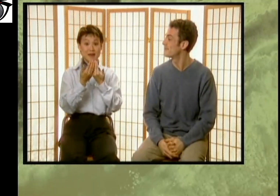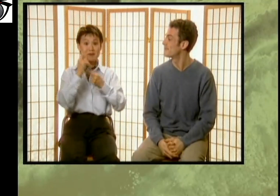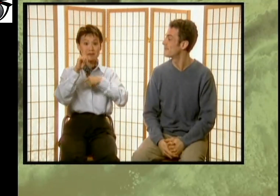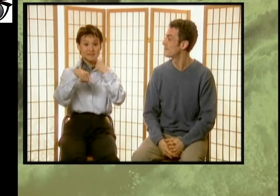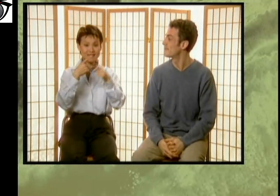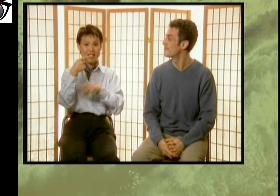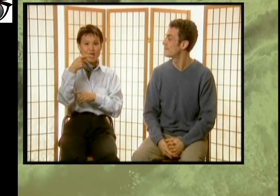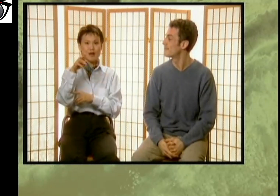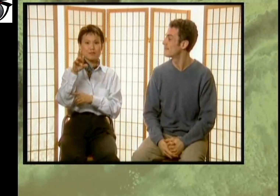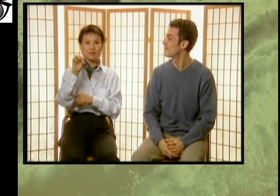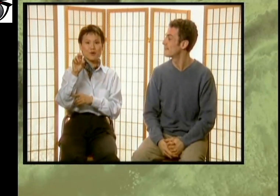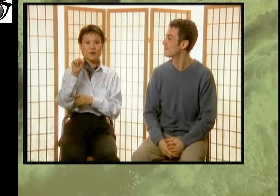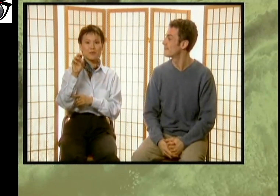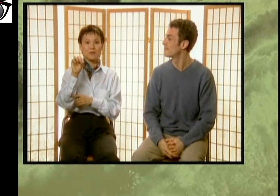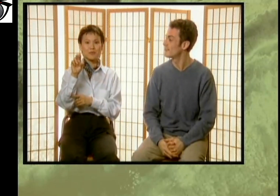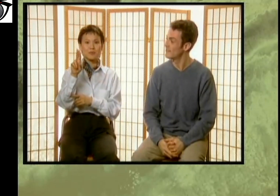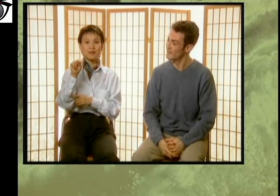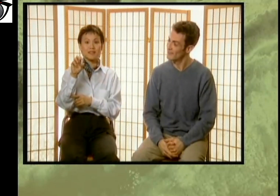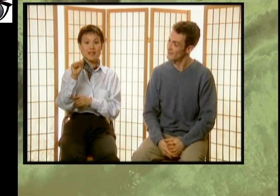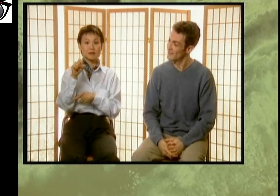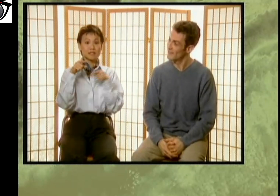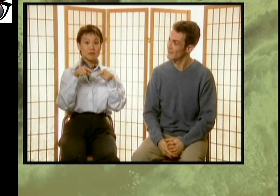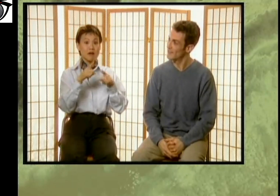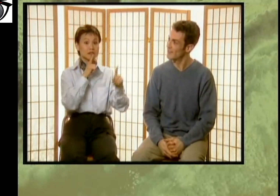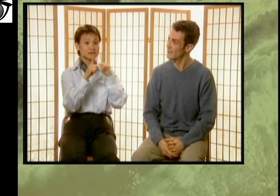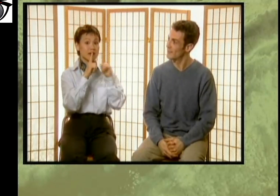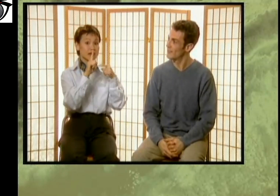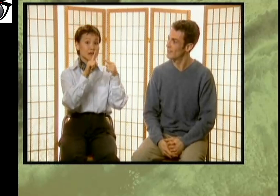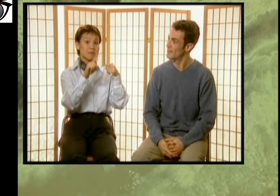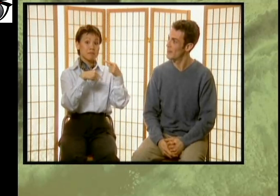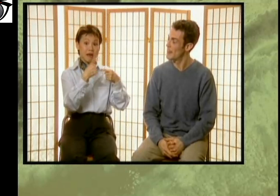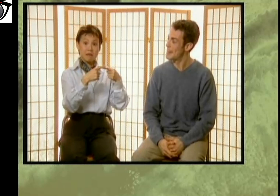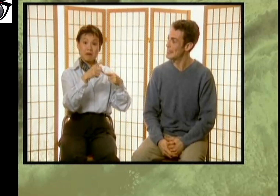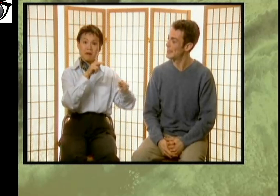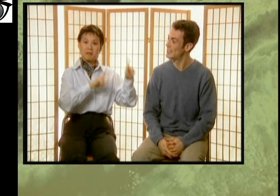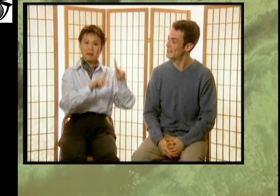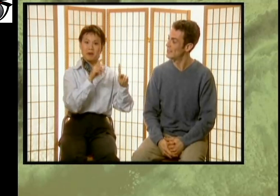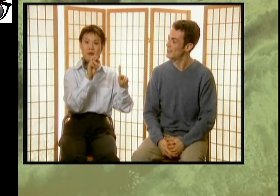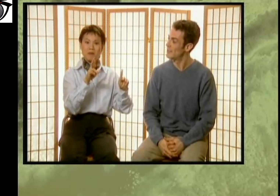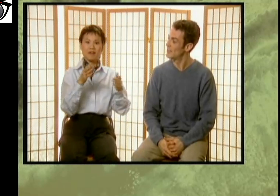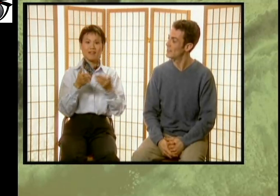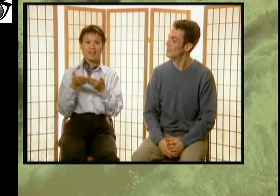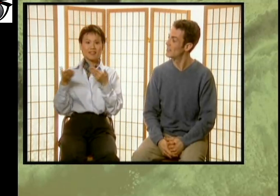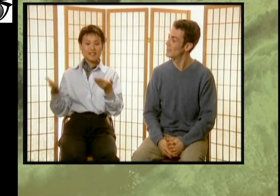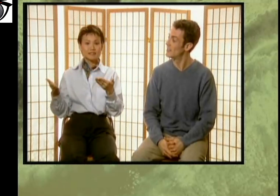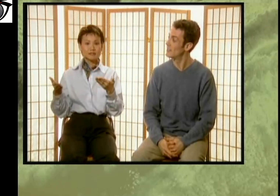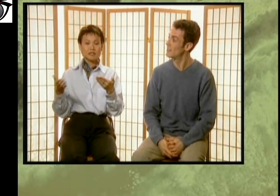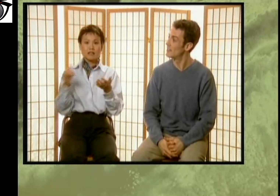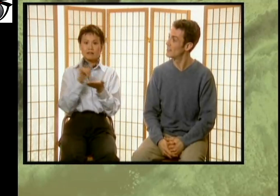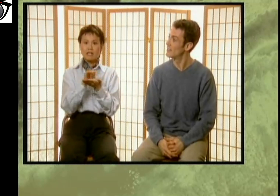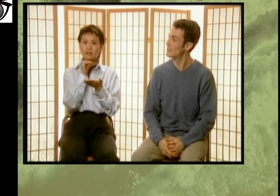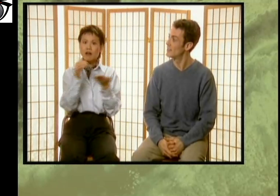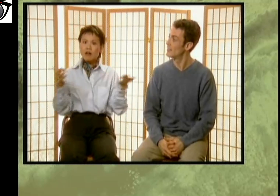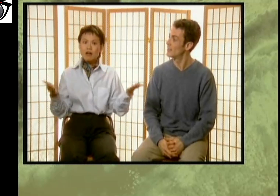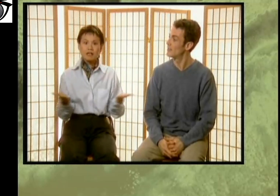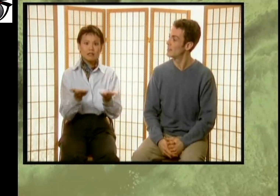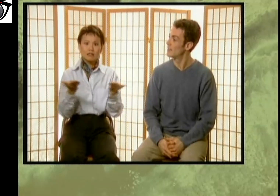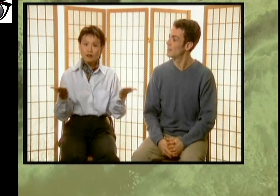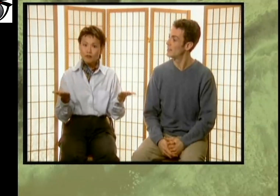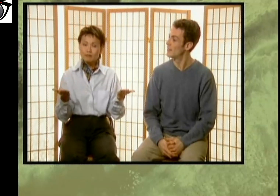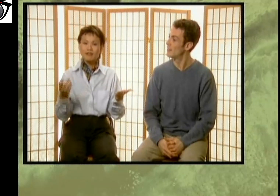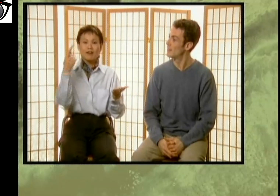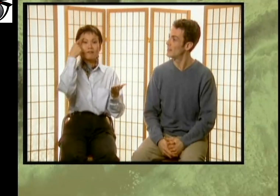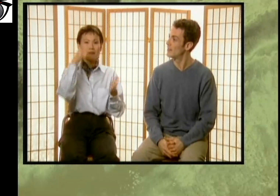Let me show how to sign pronouns when talking about people or things not within view.